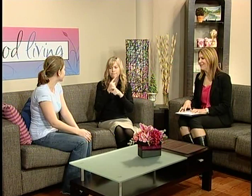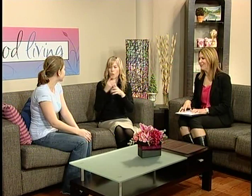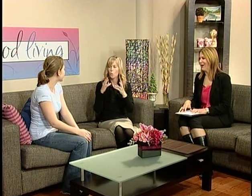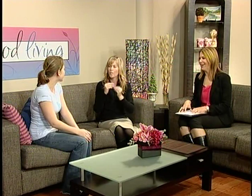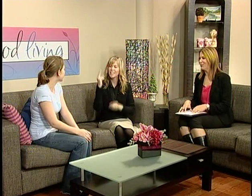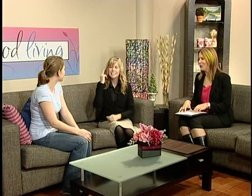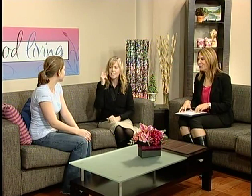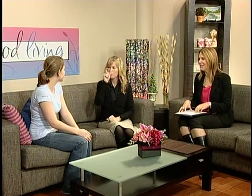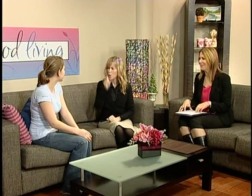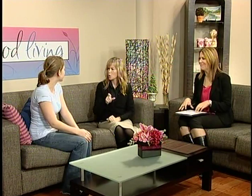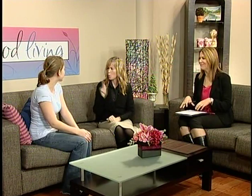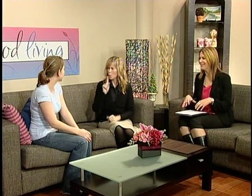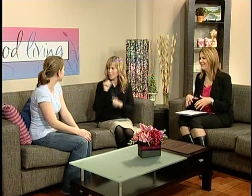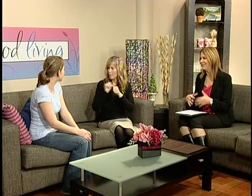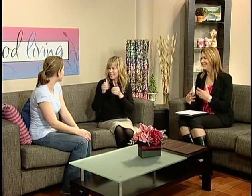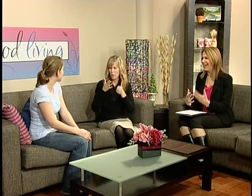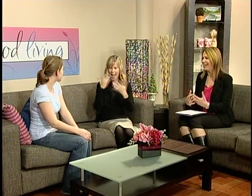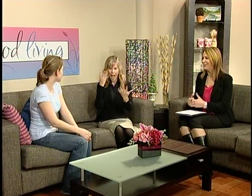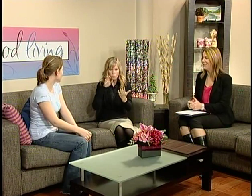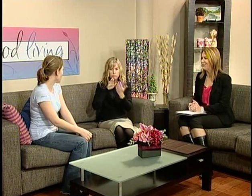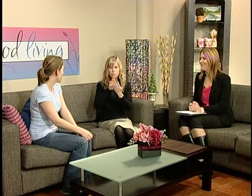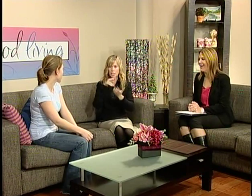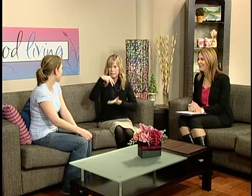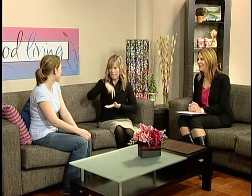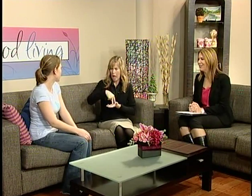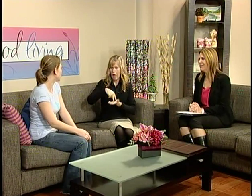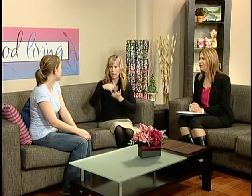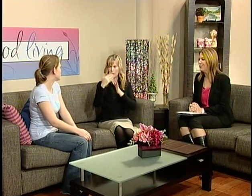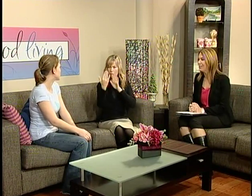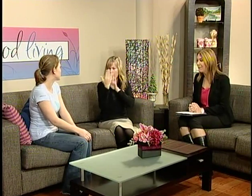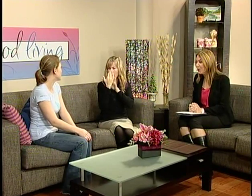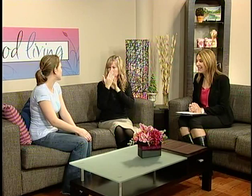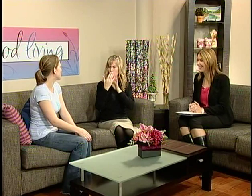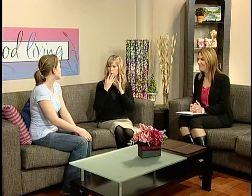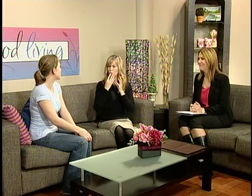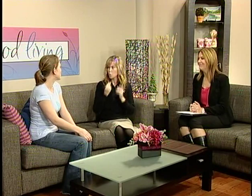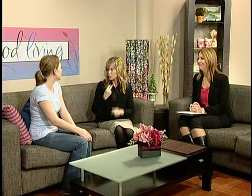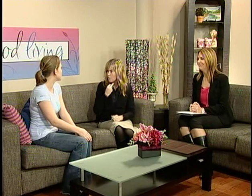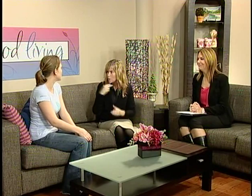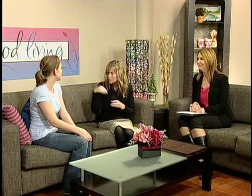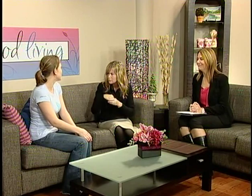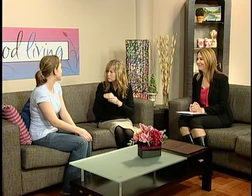the best way to talk to them? Do we stand? Do we face? Do we use our voice?